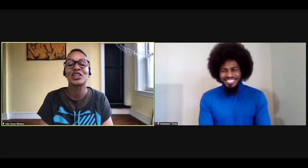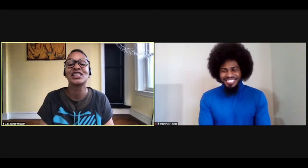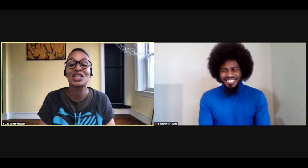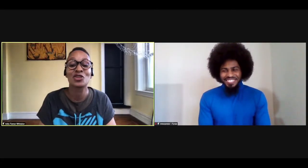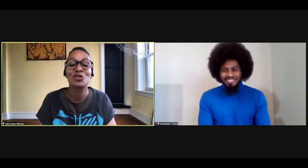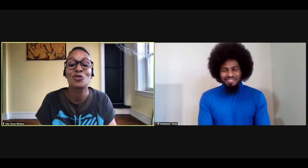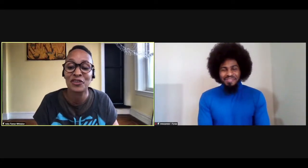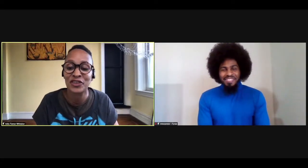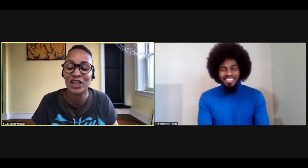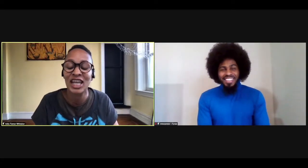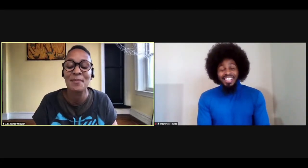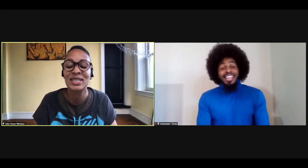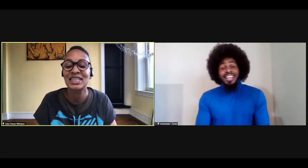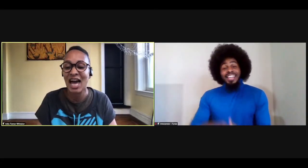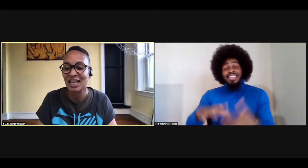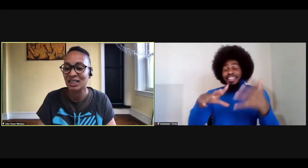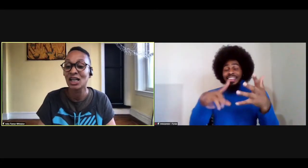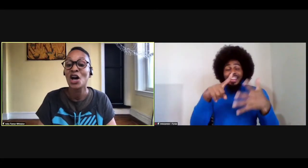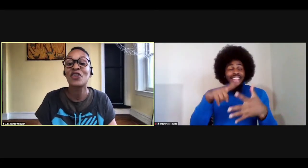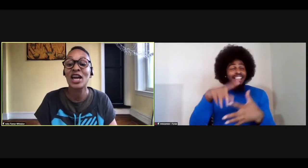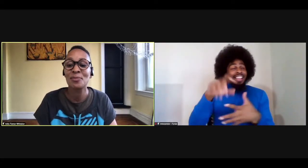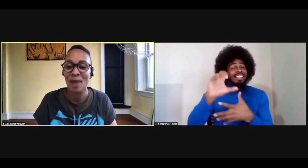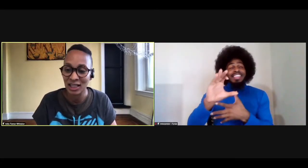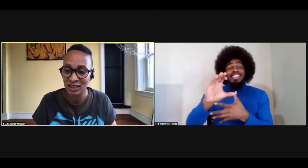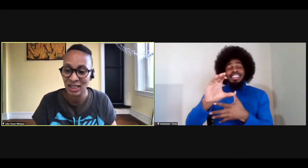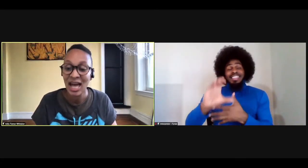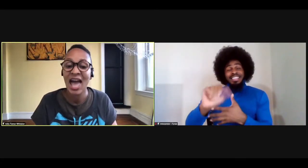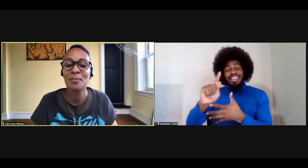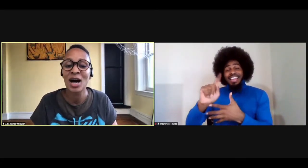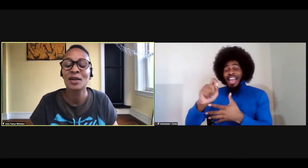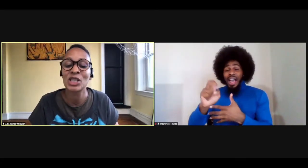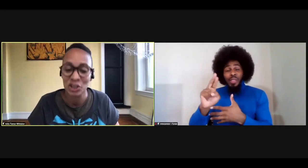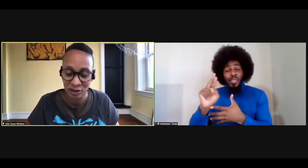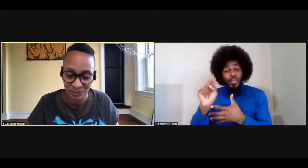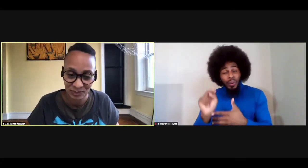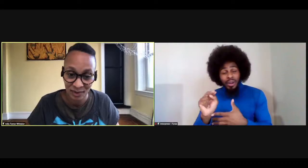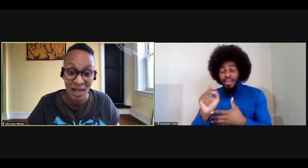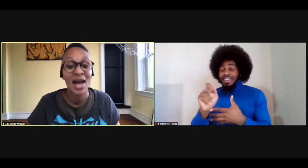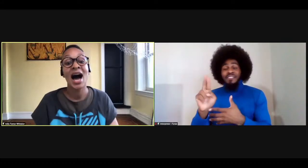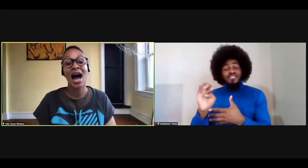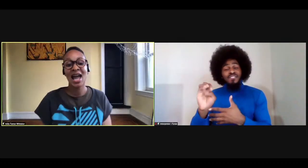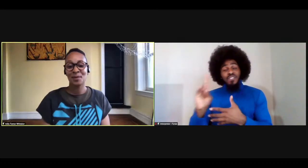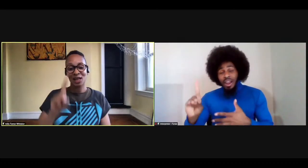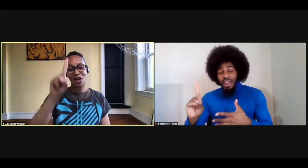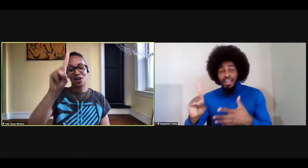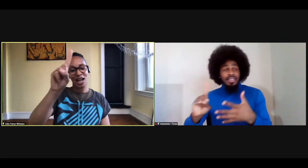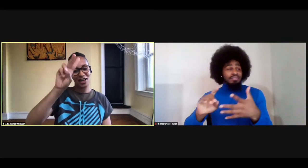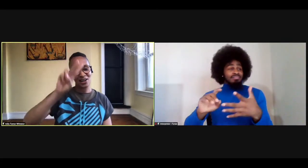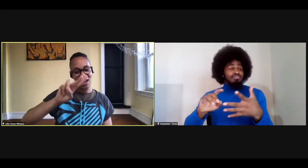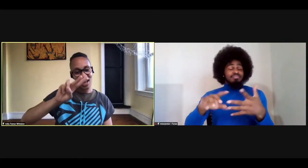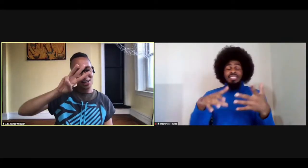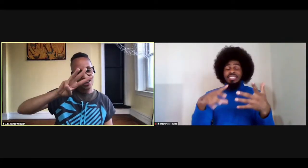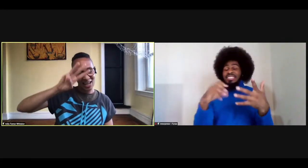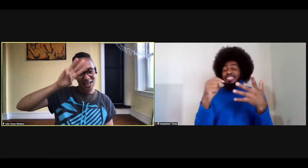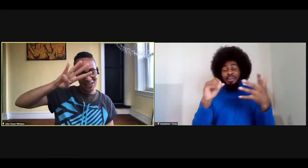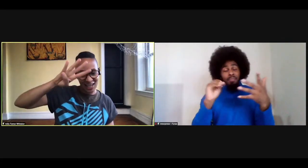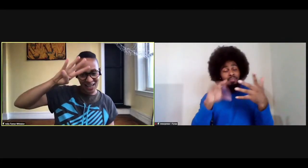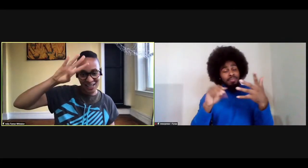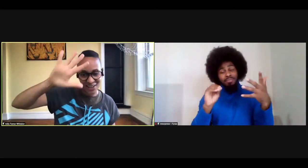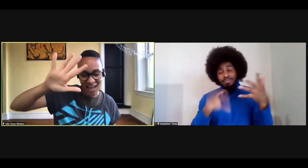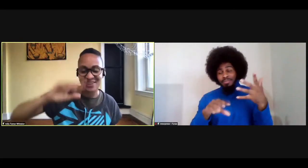great-great-great-granddaughter of Catherine, Nancy Rutherford, Emma Zeigler, Fred Michael, and Monk Mitchell. I am the